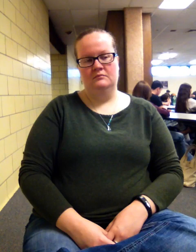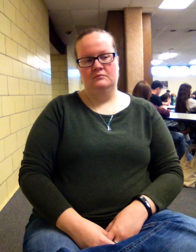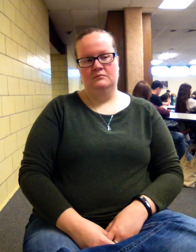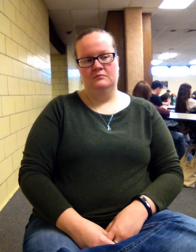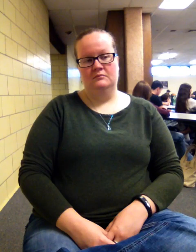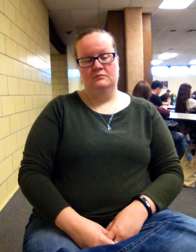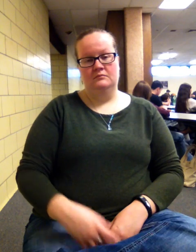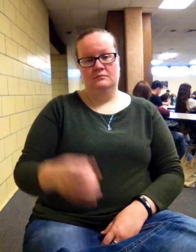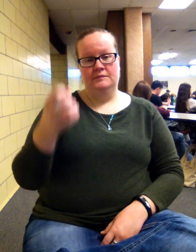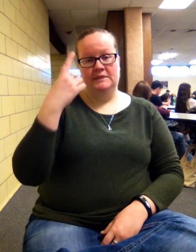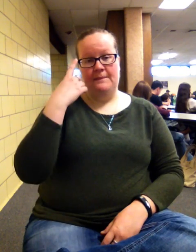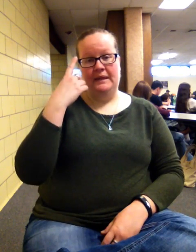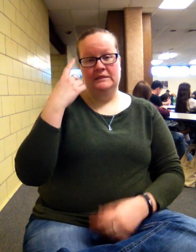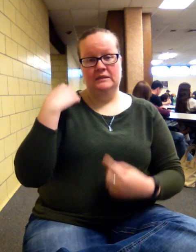Does it make sense so far?